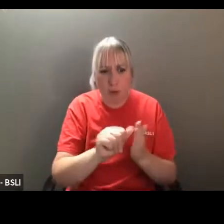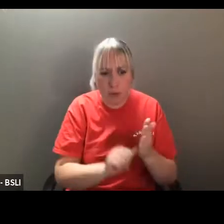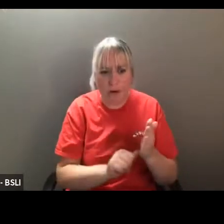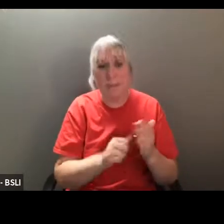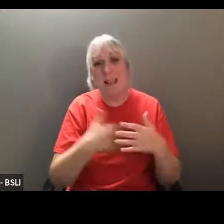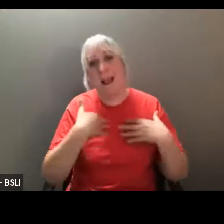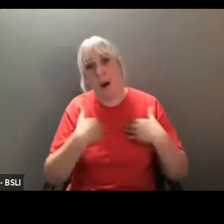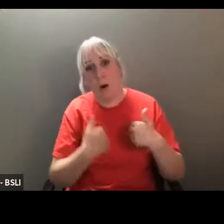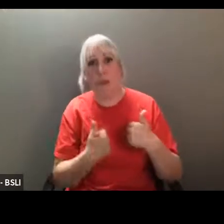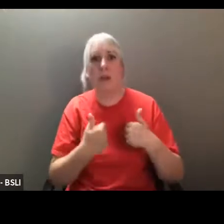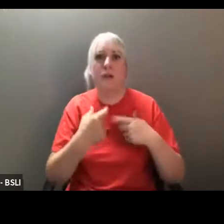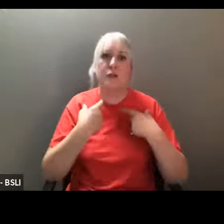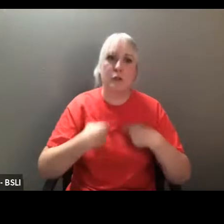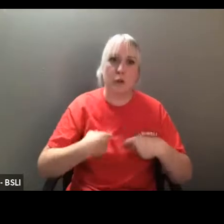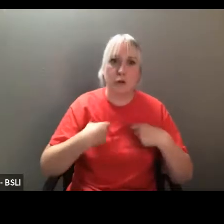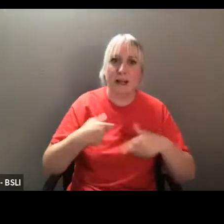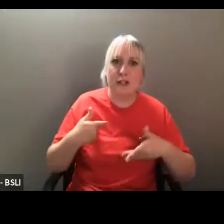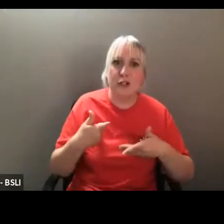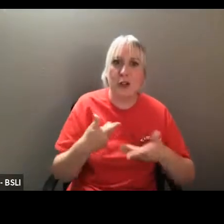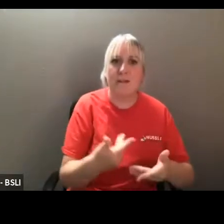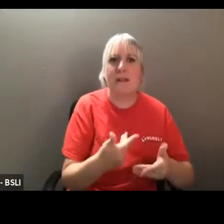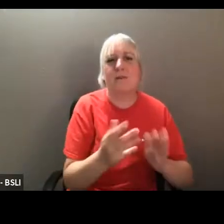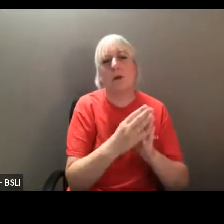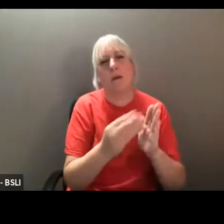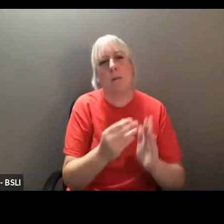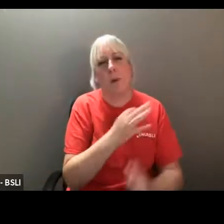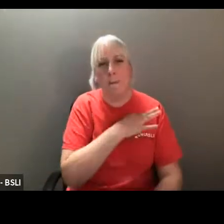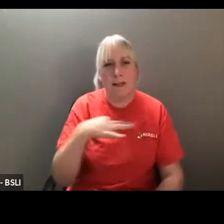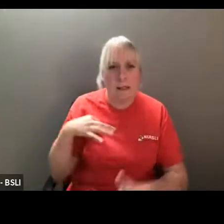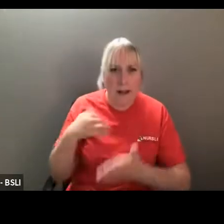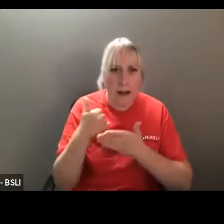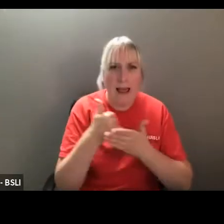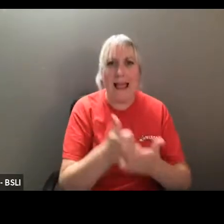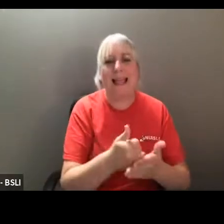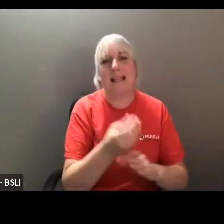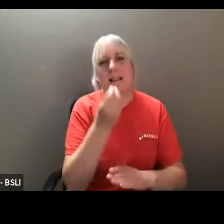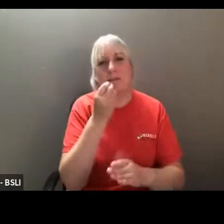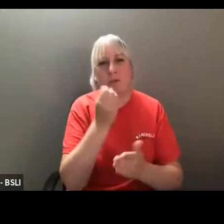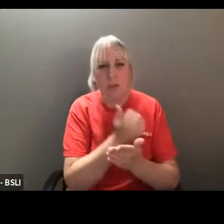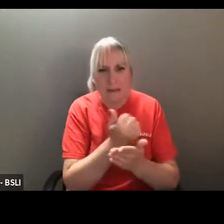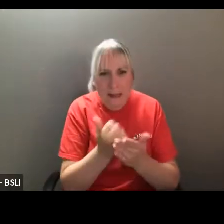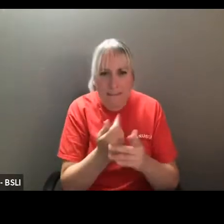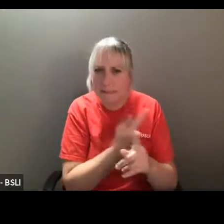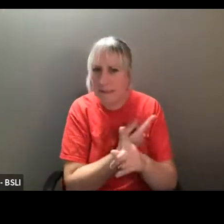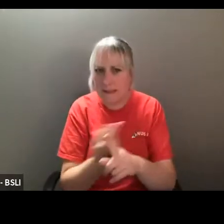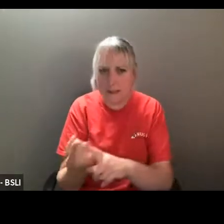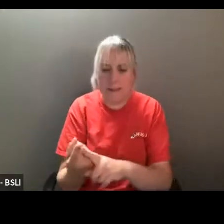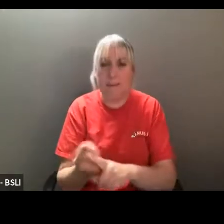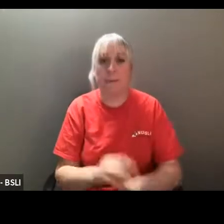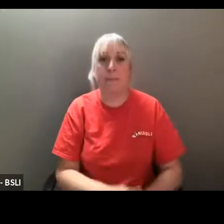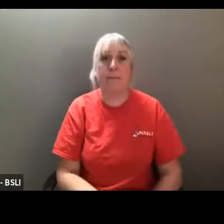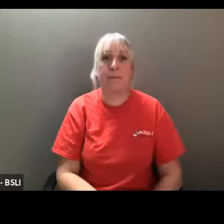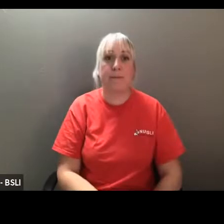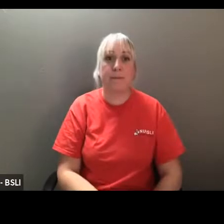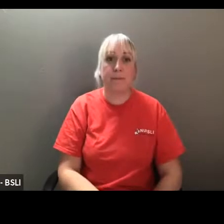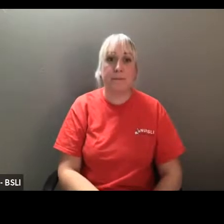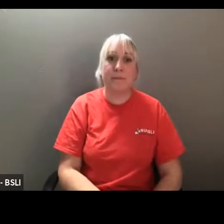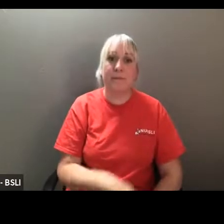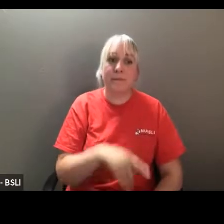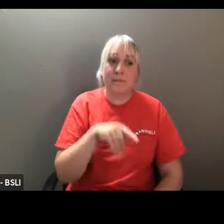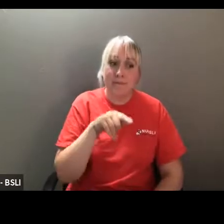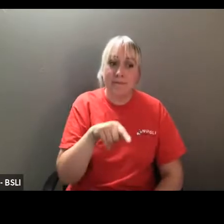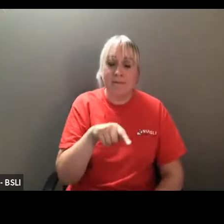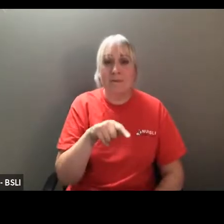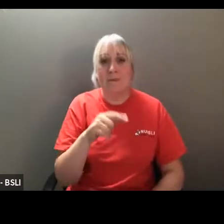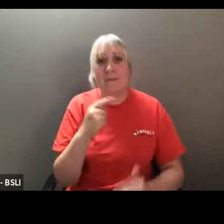services, such as medical aid, diet supplements, food stamps, and the like. The level of allowance is often not set at a